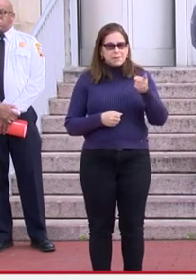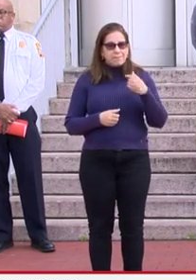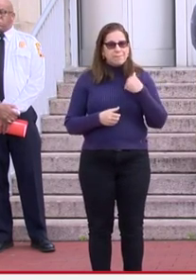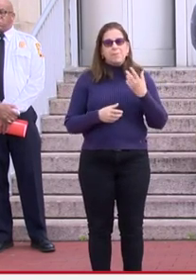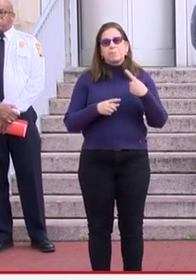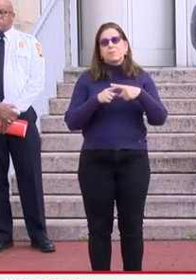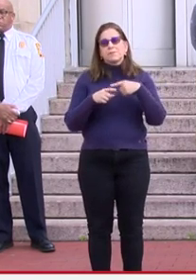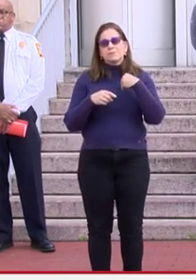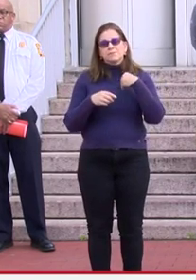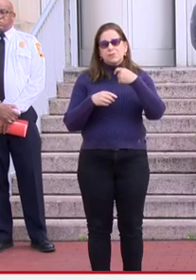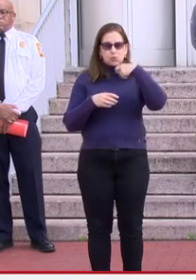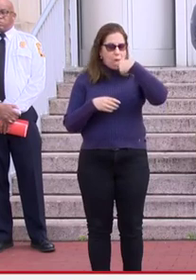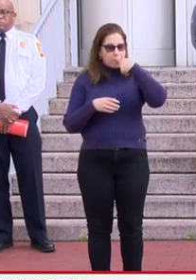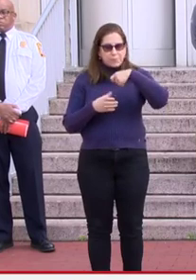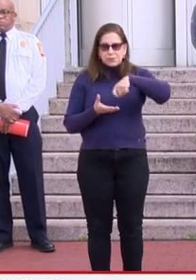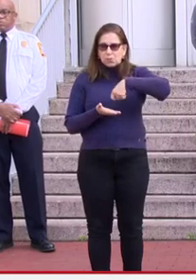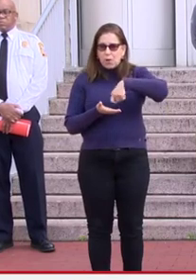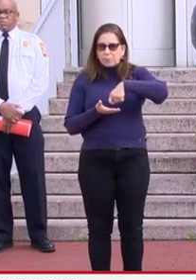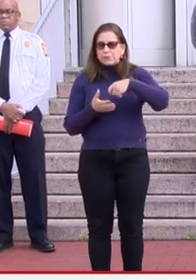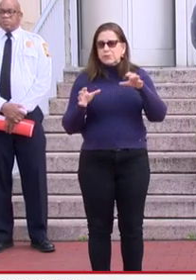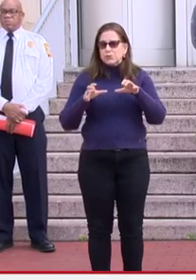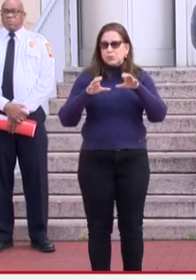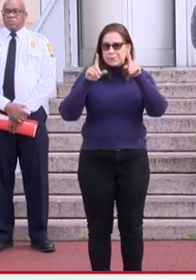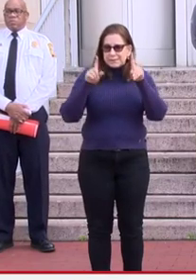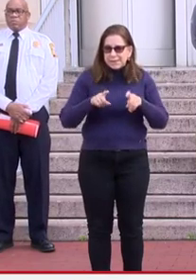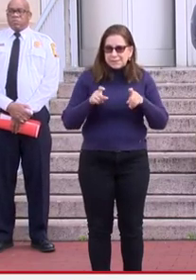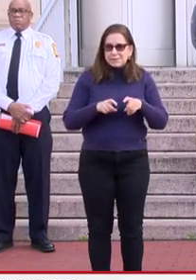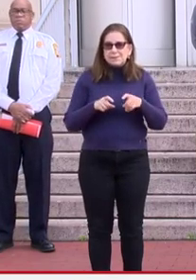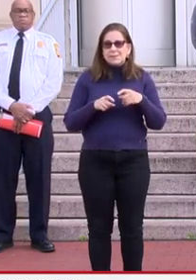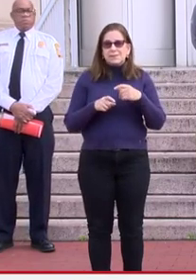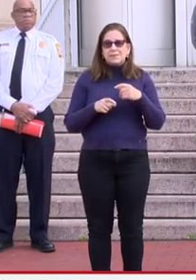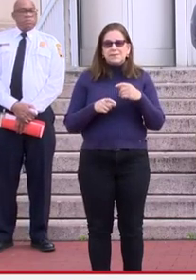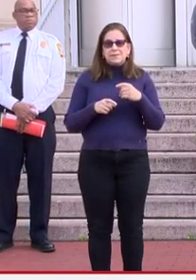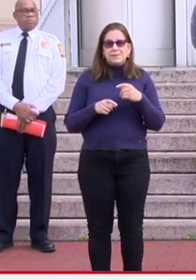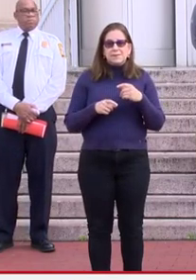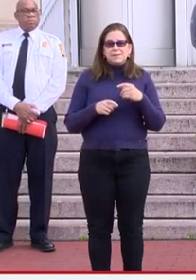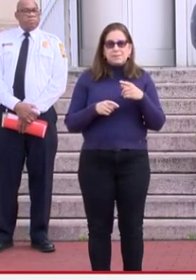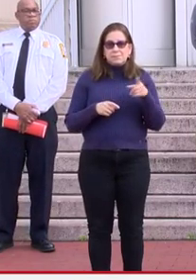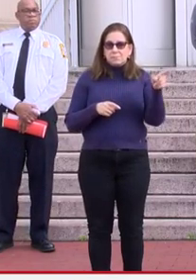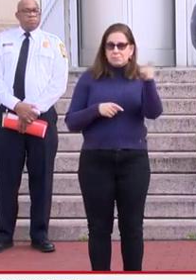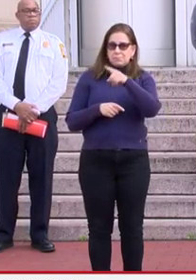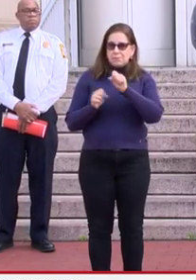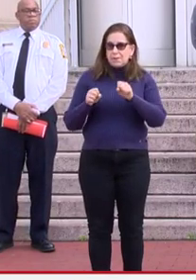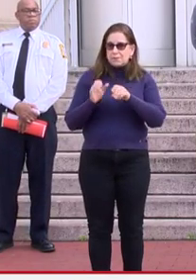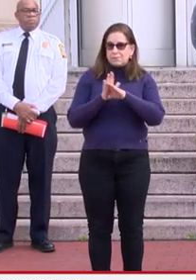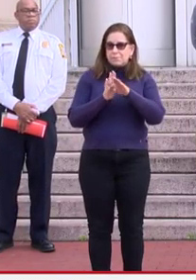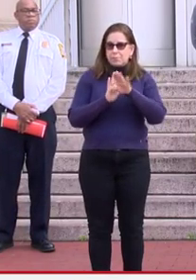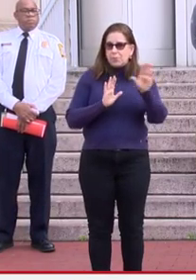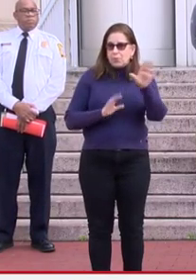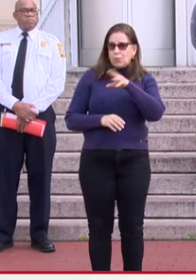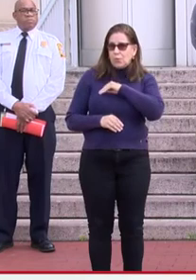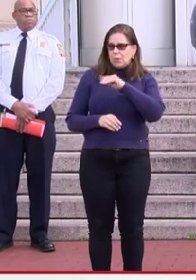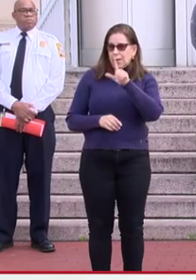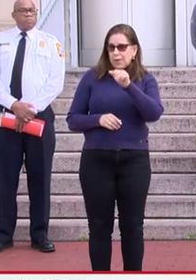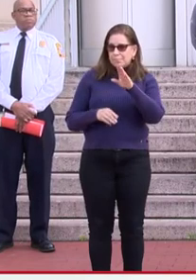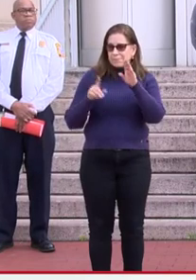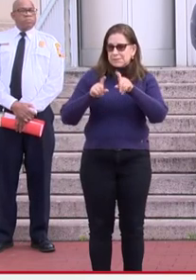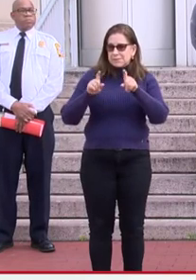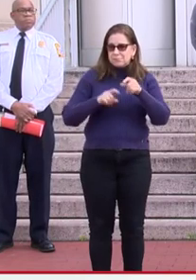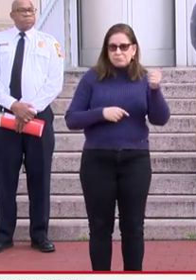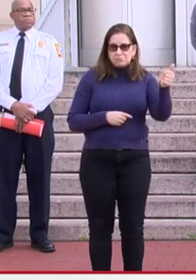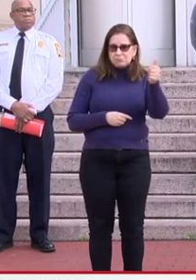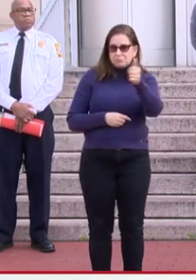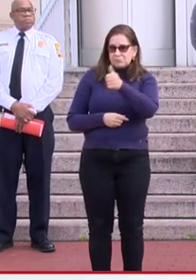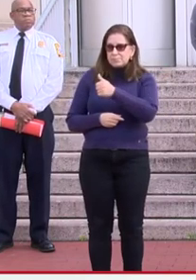those health systems that want to develop their own laboratory tests and make testing available to patients, what types of